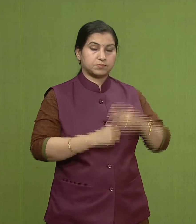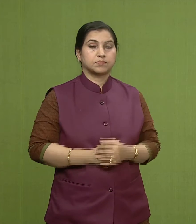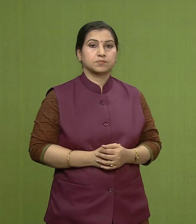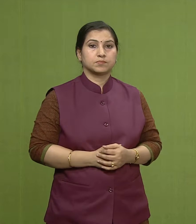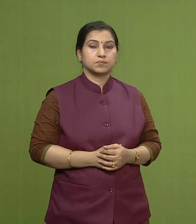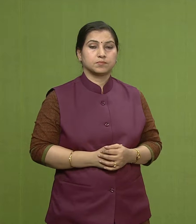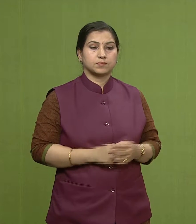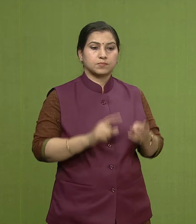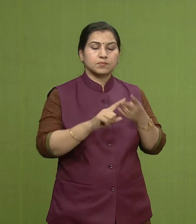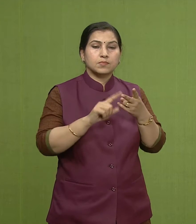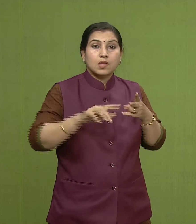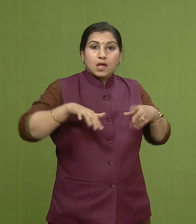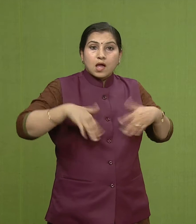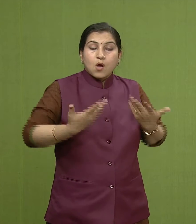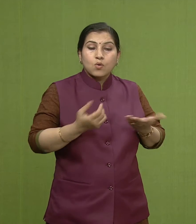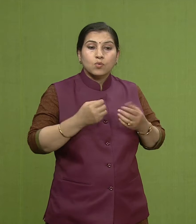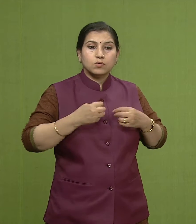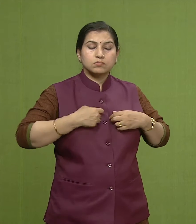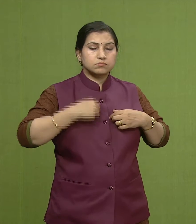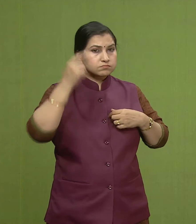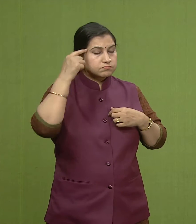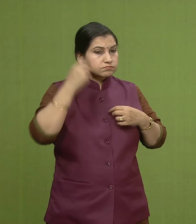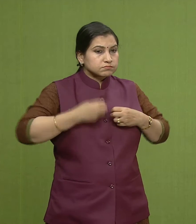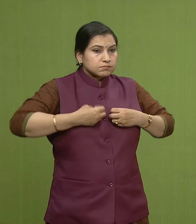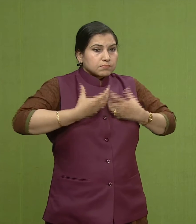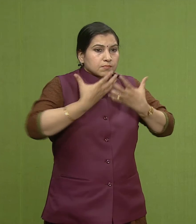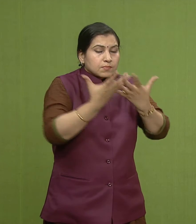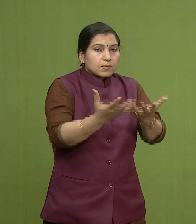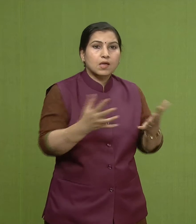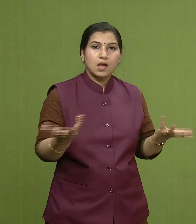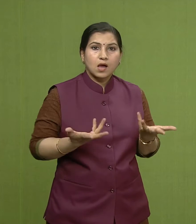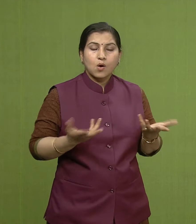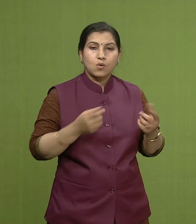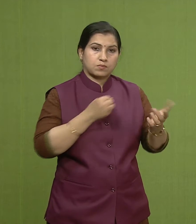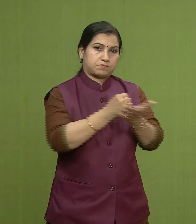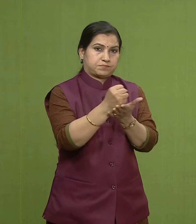Practice how to express your thoughts and emotions in socially acceptable ways.